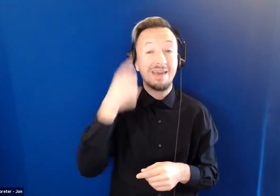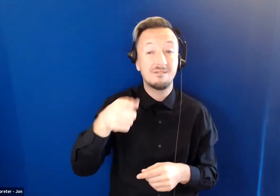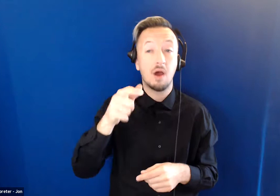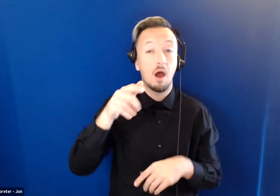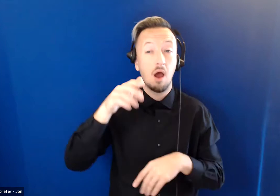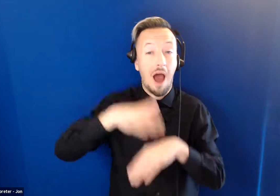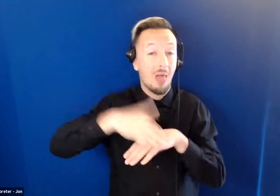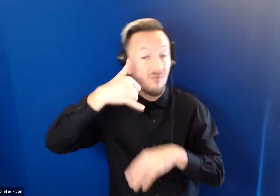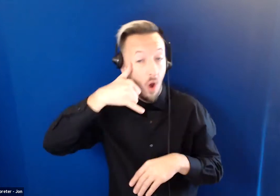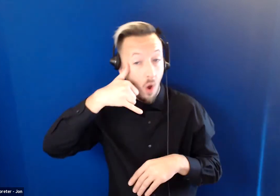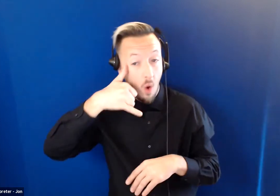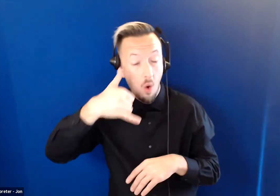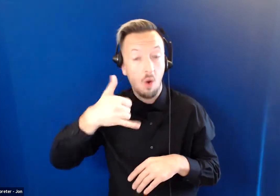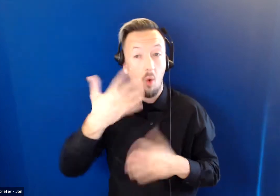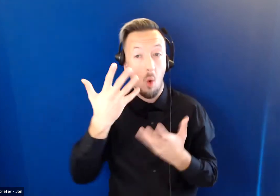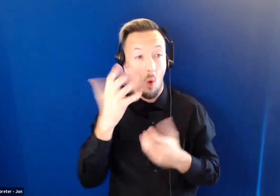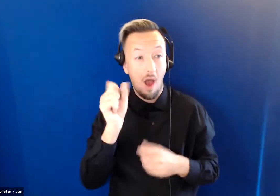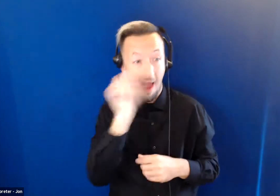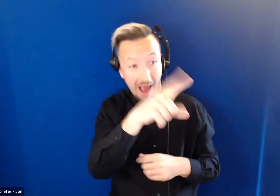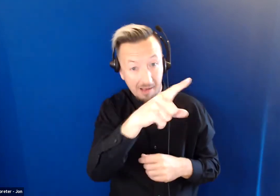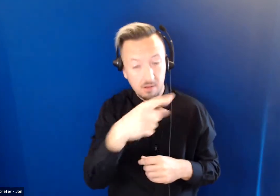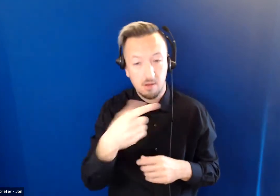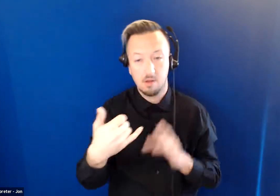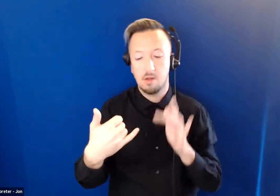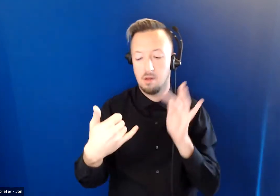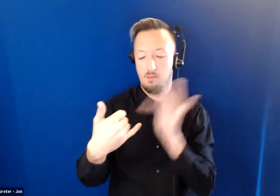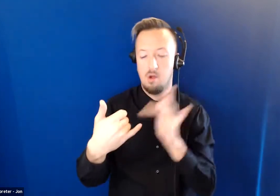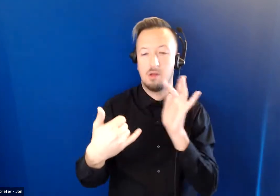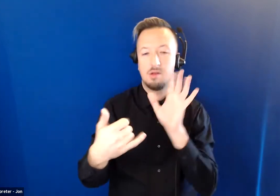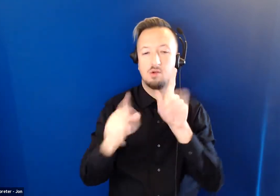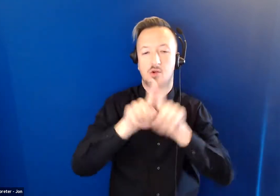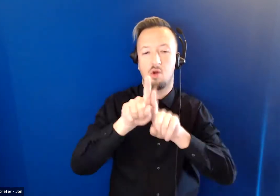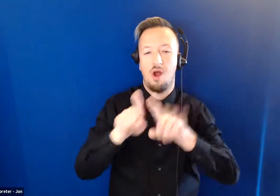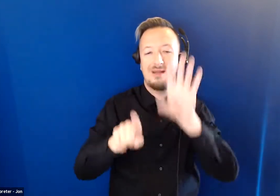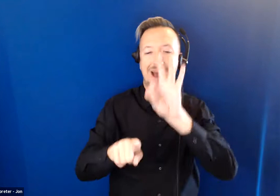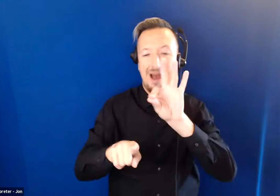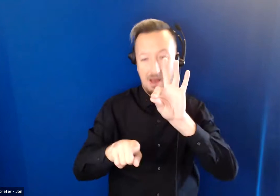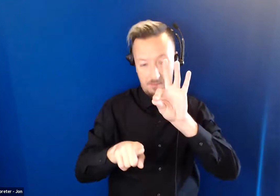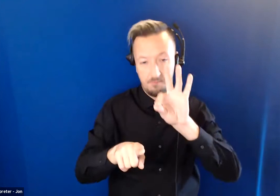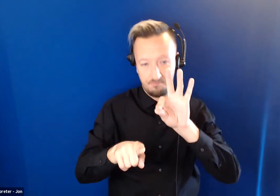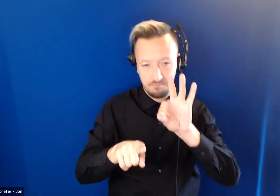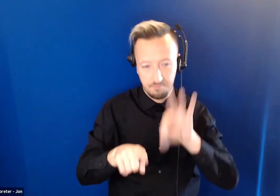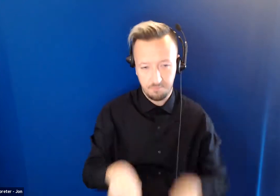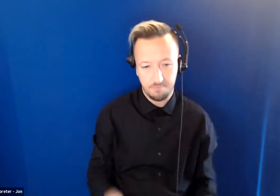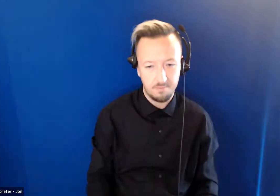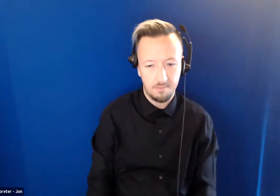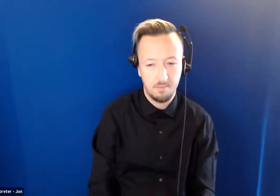press *9 on your keypad to raise your hand. We will then let you know when to unmute you.